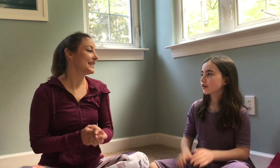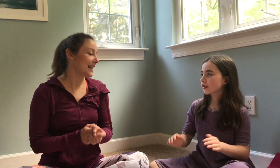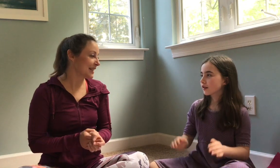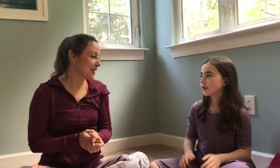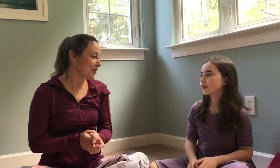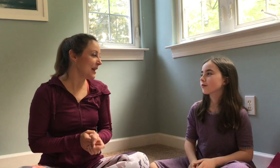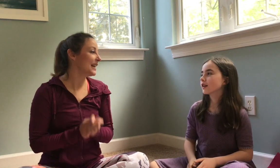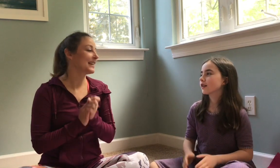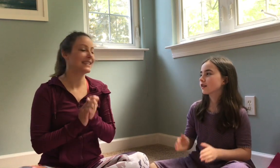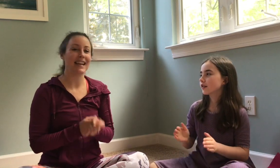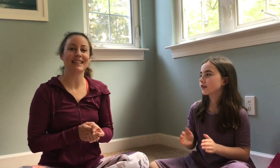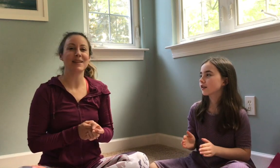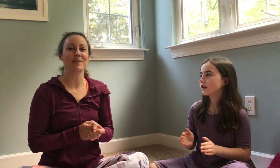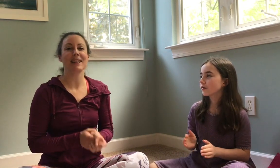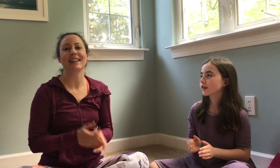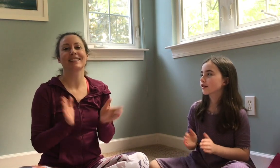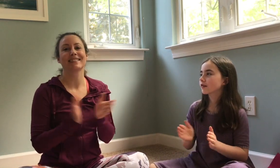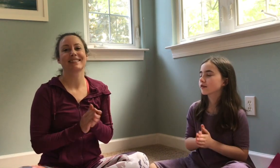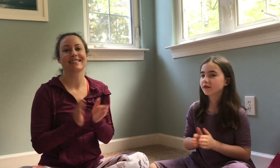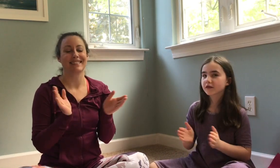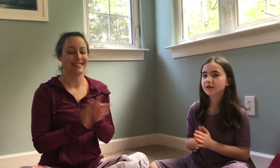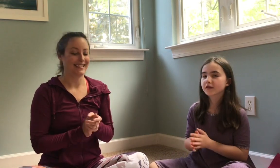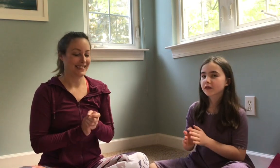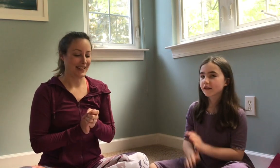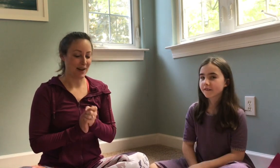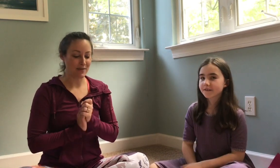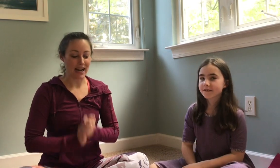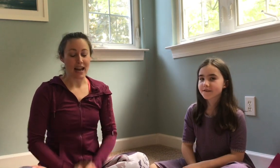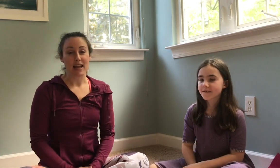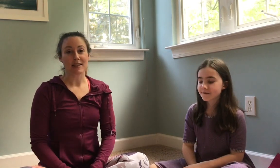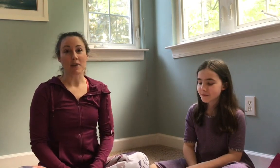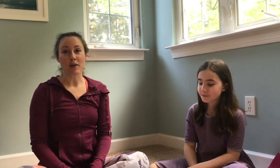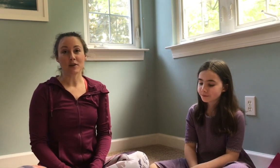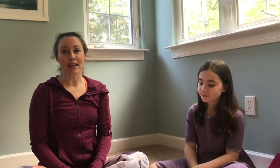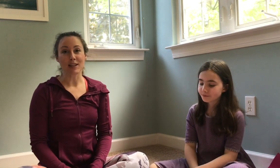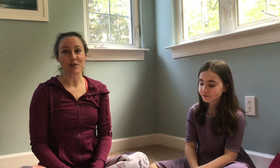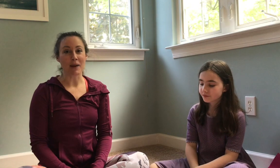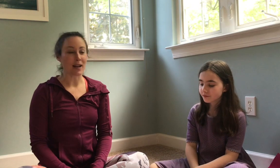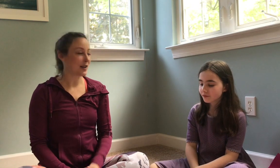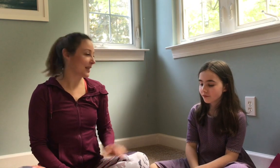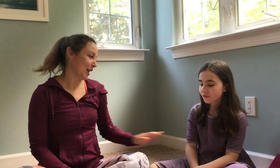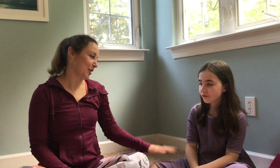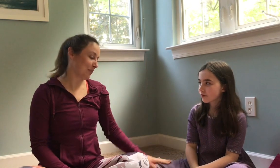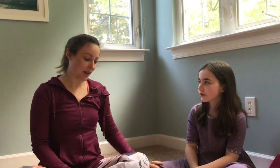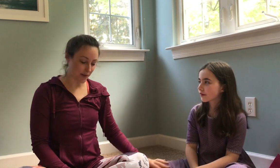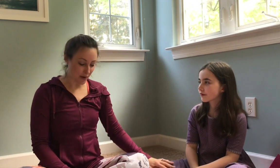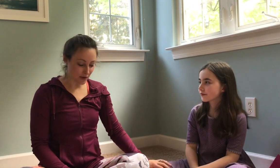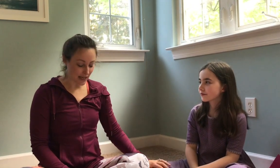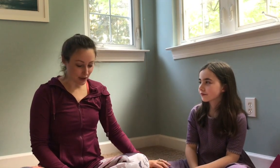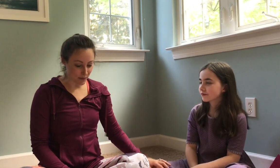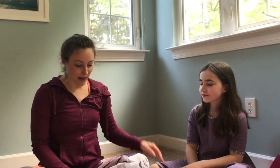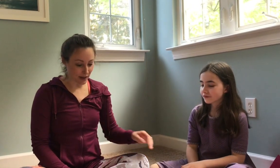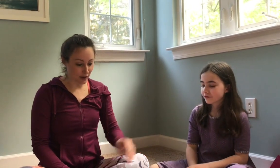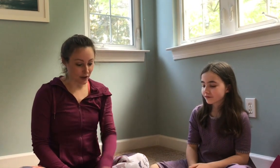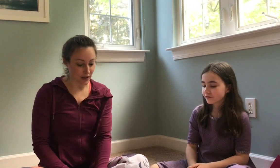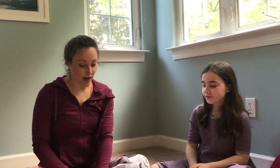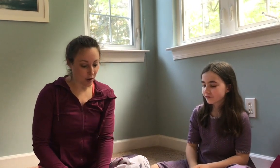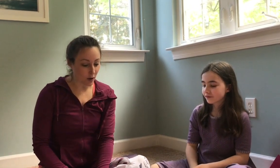Days of the week. Days of the week. All right. Some other signs you might, thank you. Some other signs you might learn or use